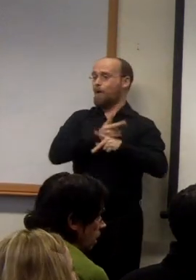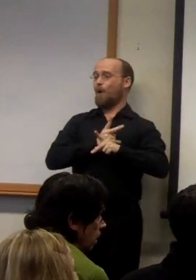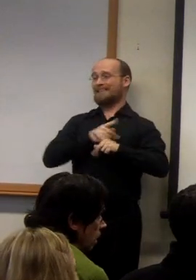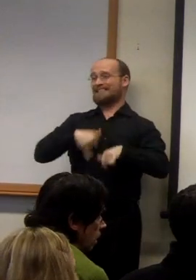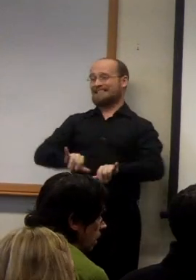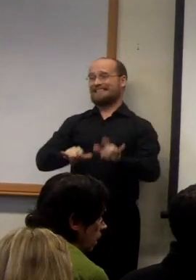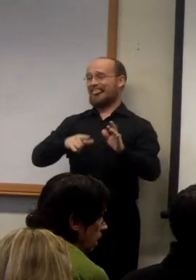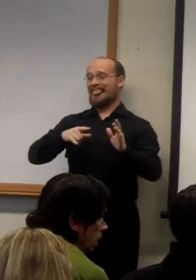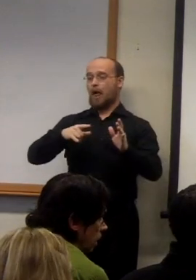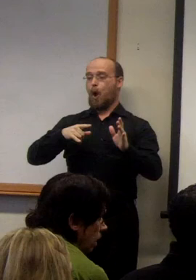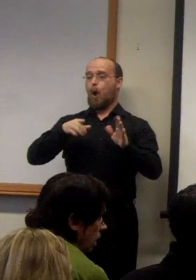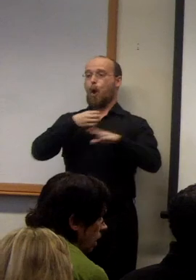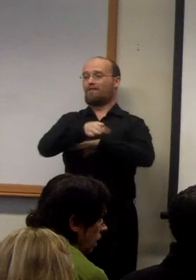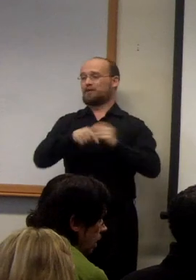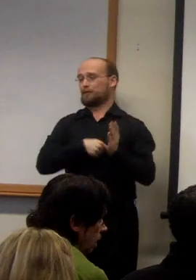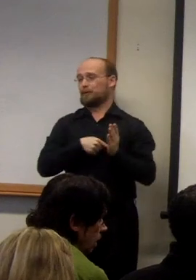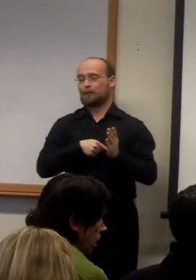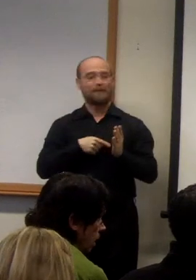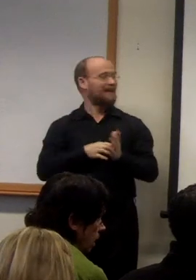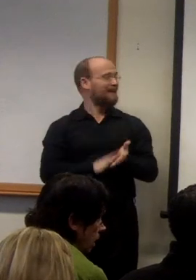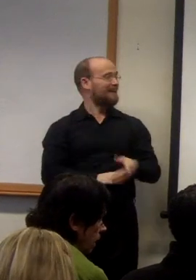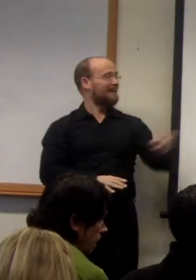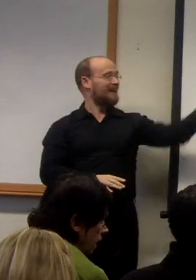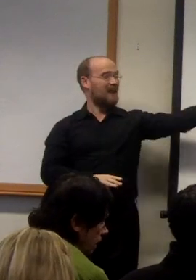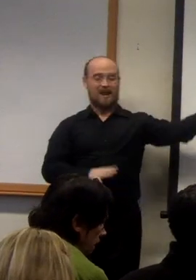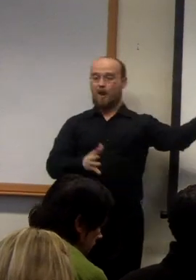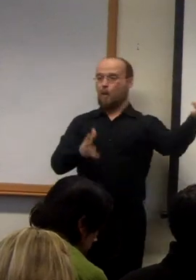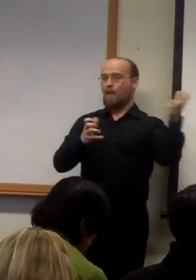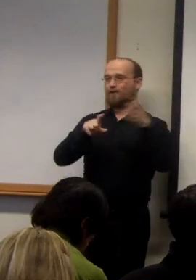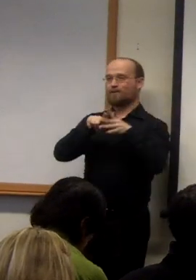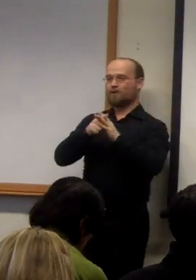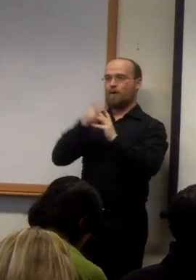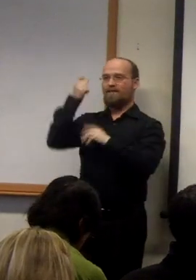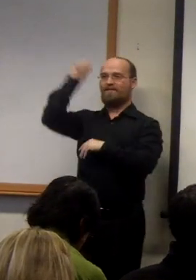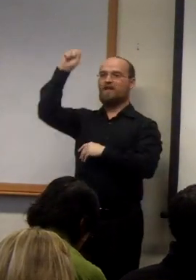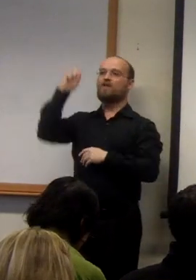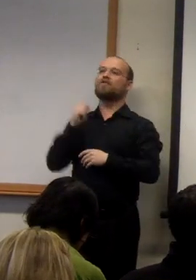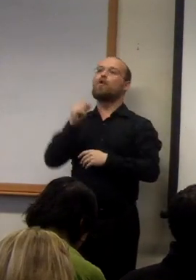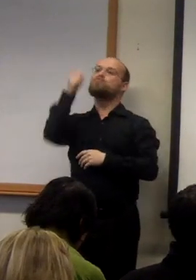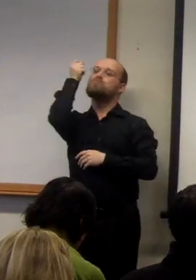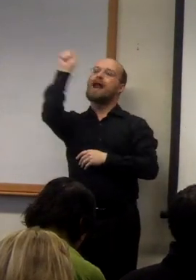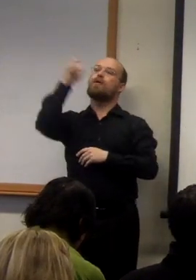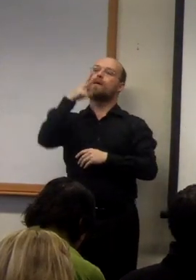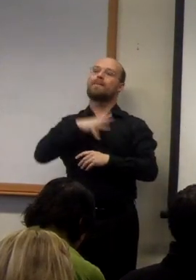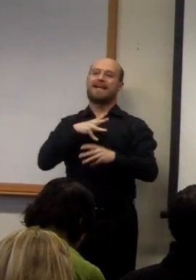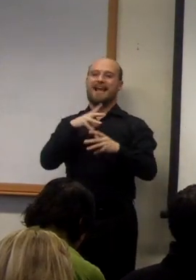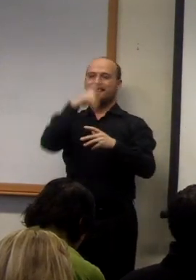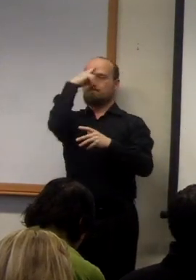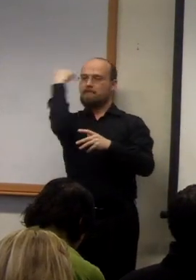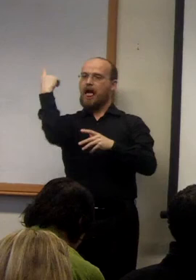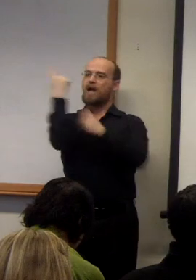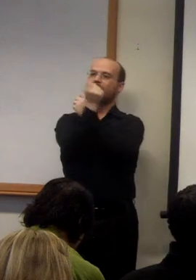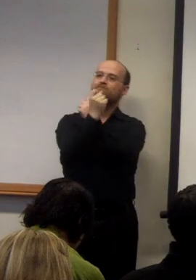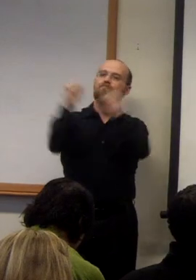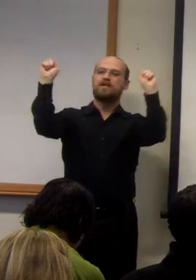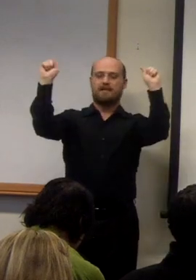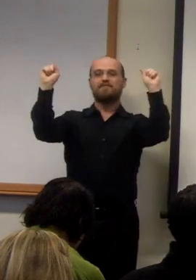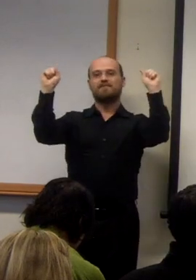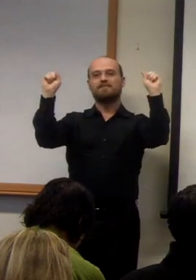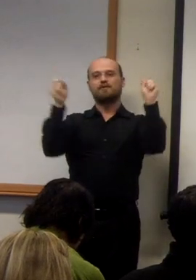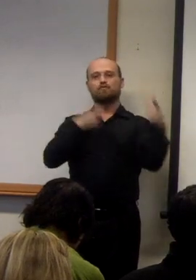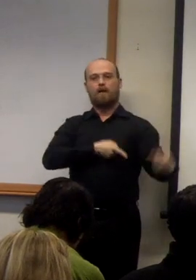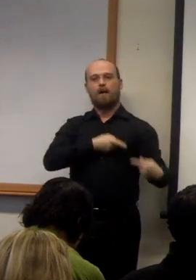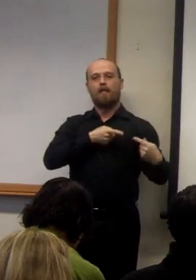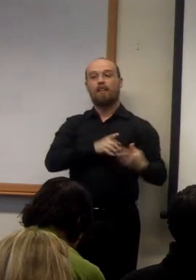to Start a Revolution: Radical Women in the Black Freedom Struggle." there's an essay in here that's talking about Assata Shakur